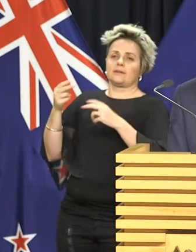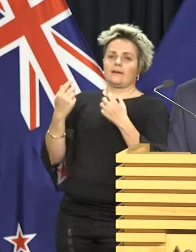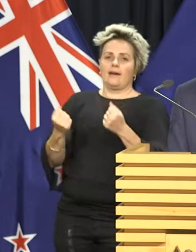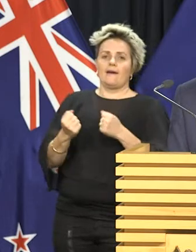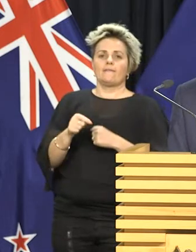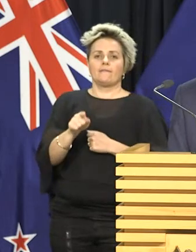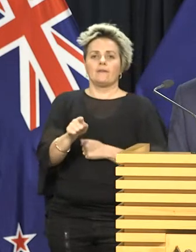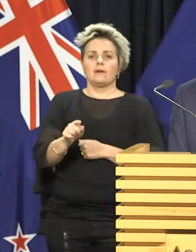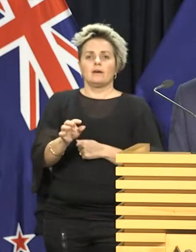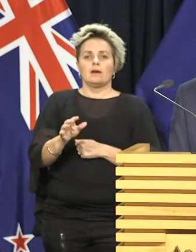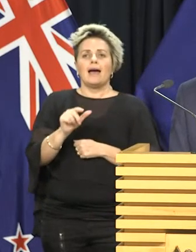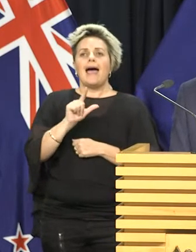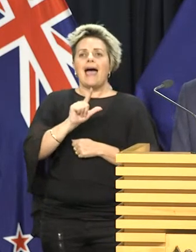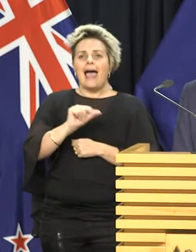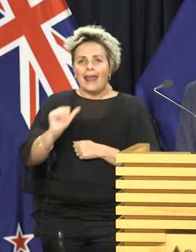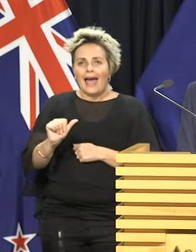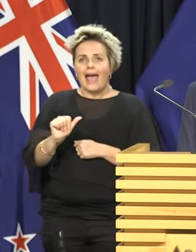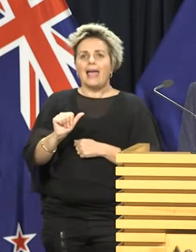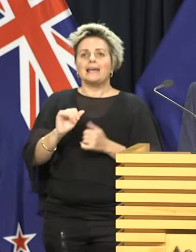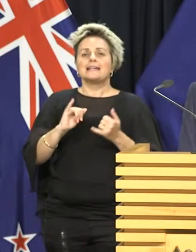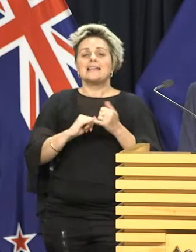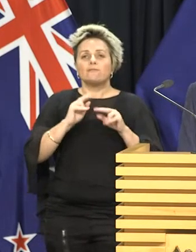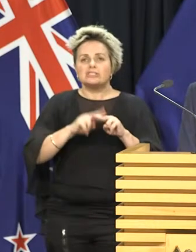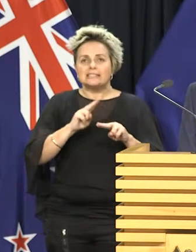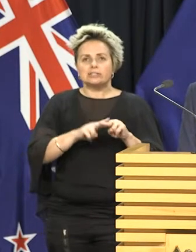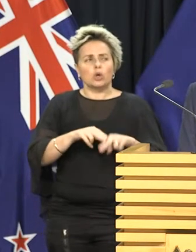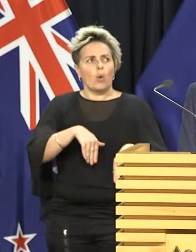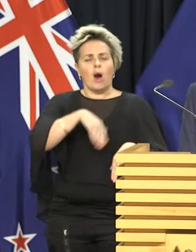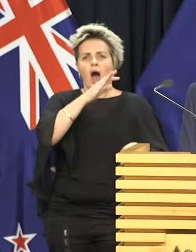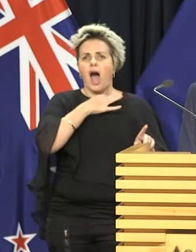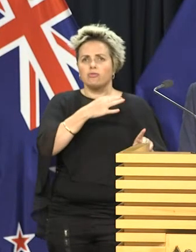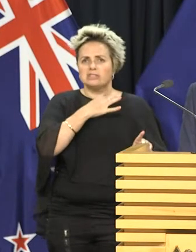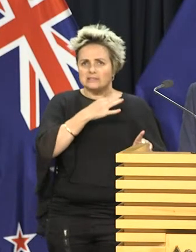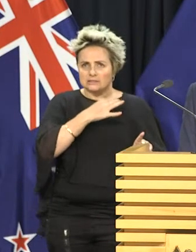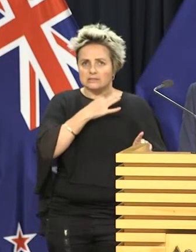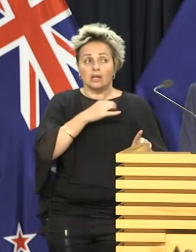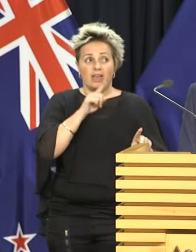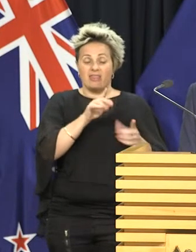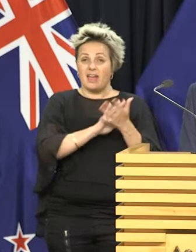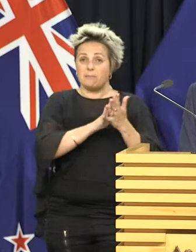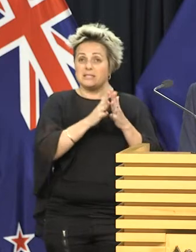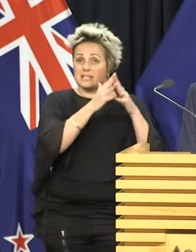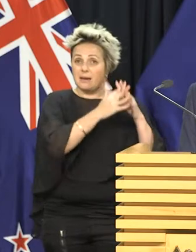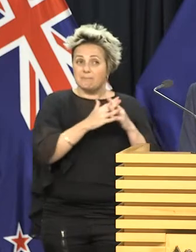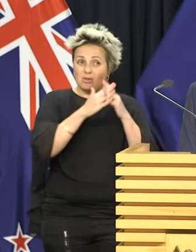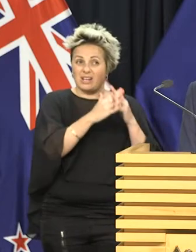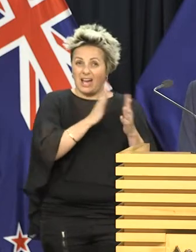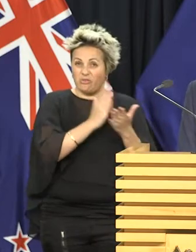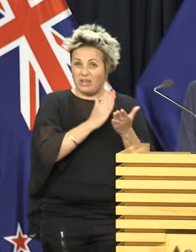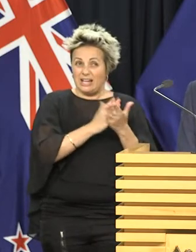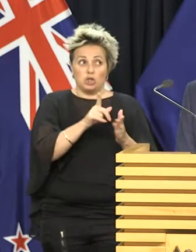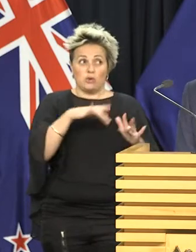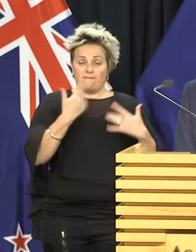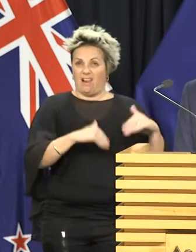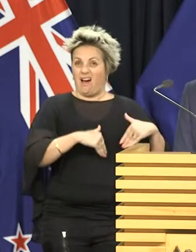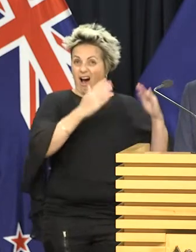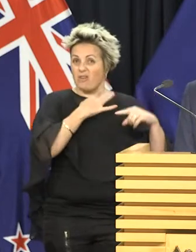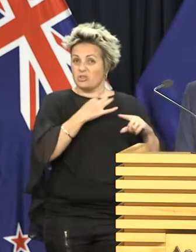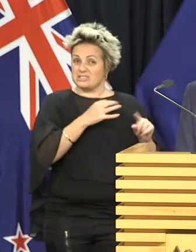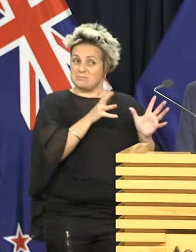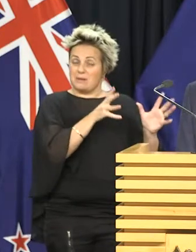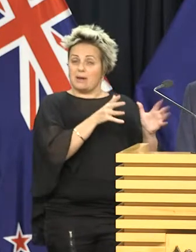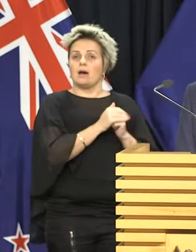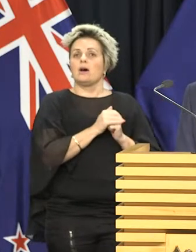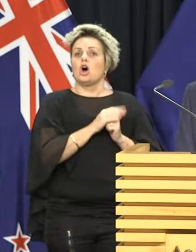risk right now are Los Angeles and San Francisco. Does that reflect the country's risk profile? Is that really where the risk is coming from? It is at the moment